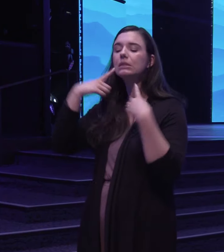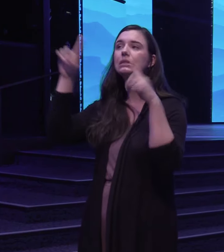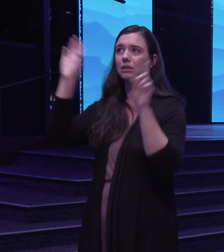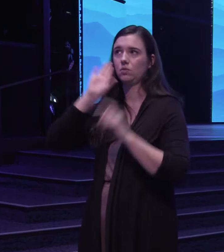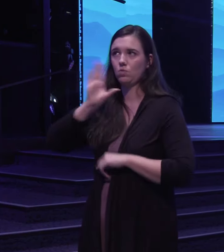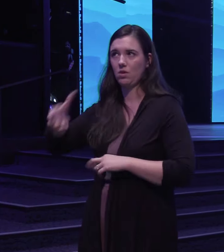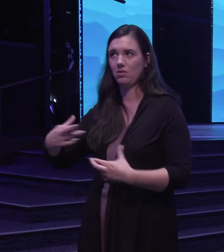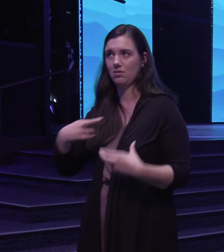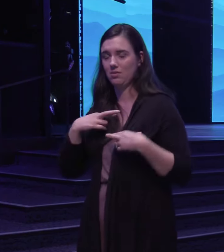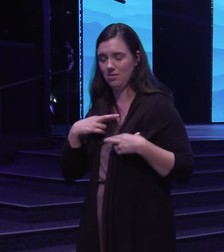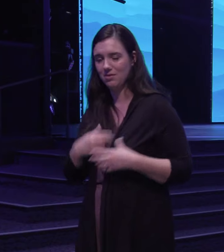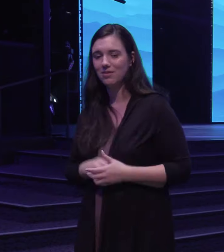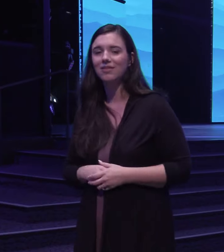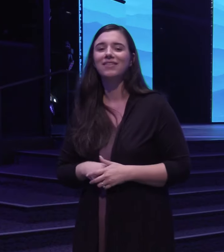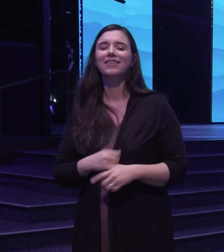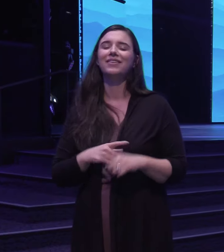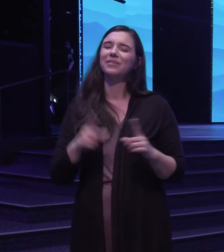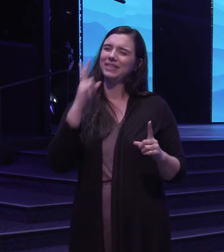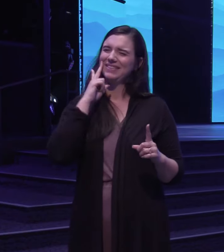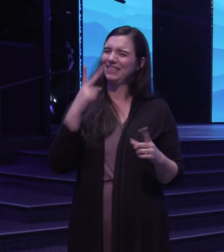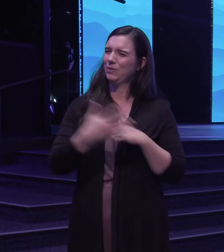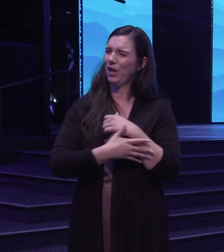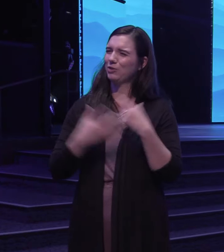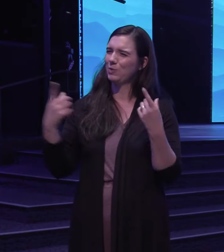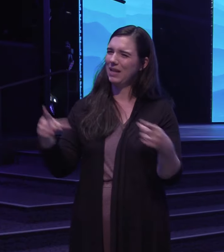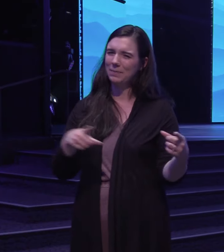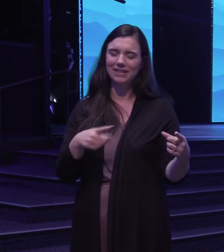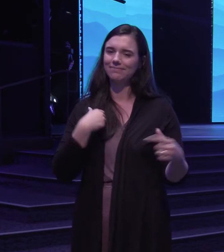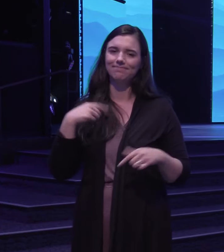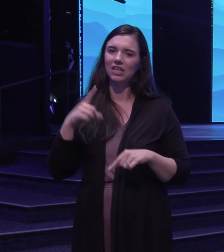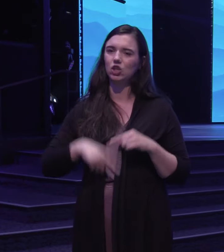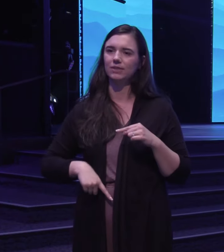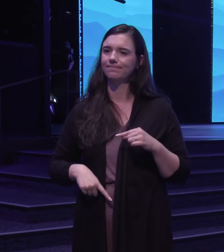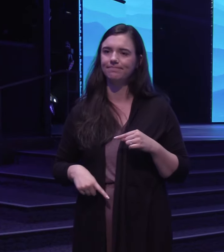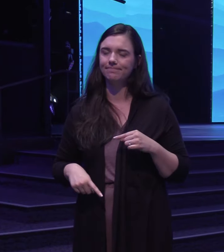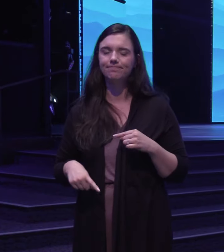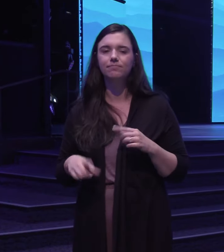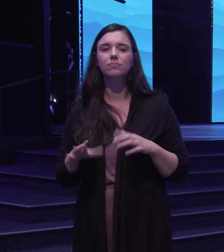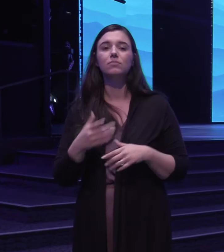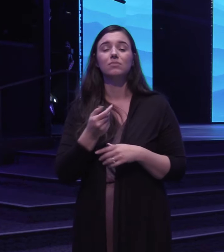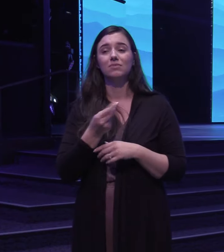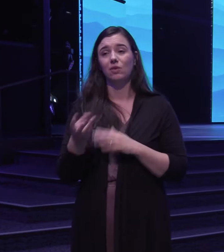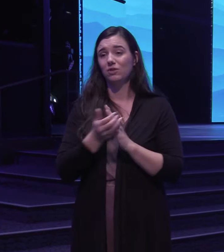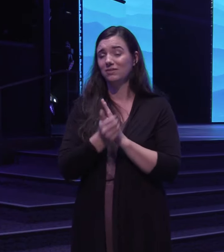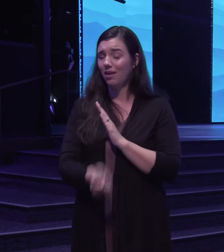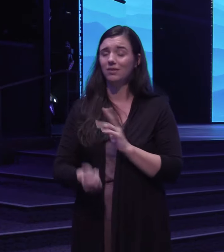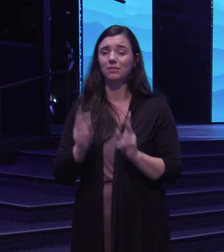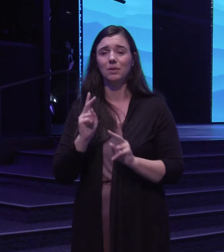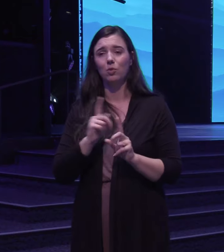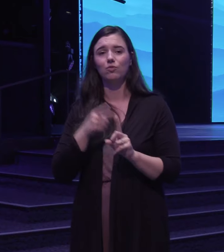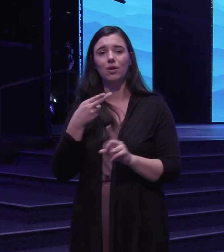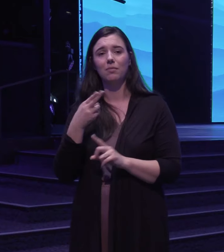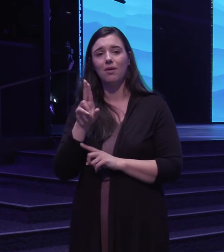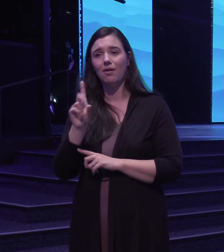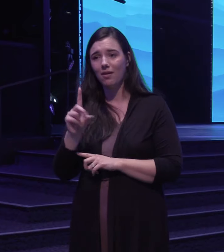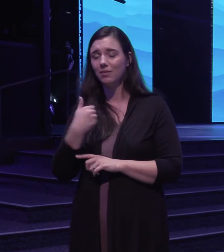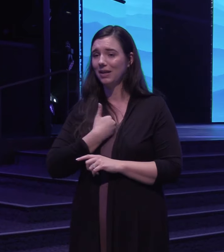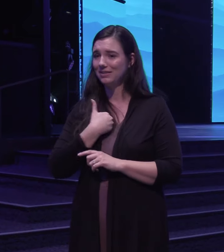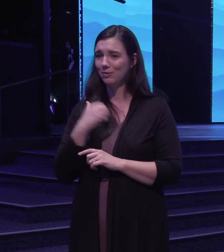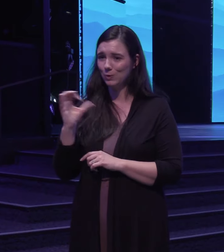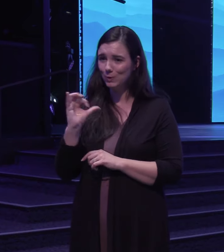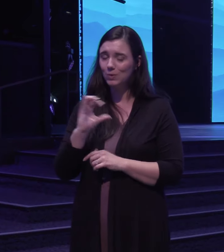succeed. But seeing the direction of the country, I couldn't. So some very talented people from HUD and myself